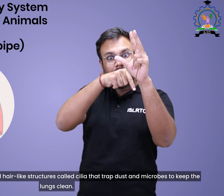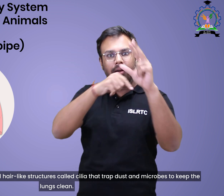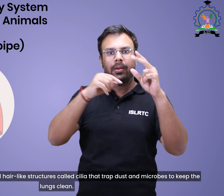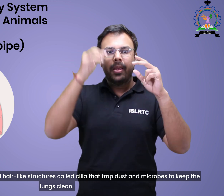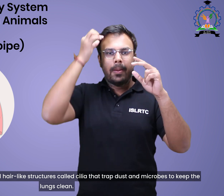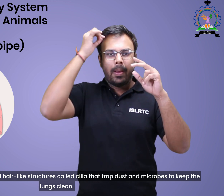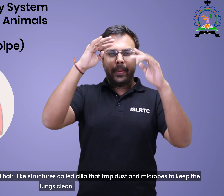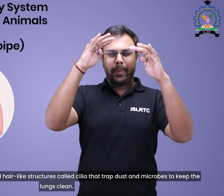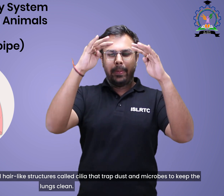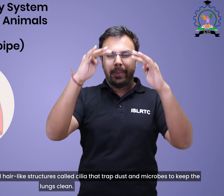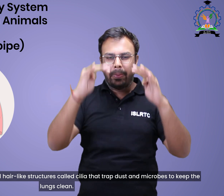clean.